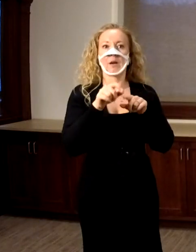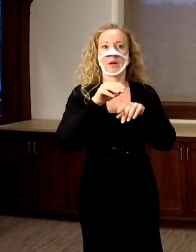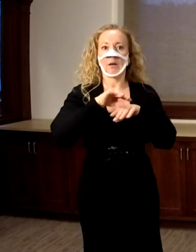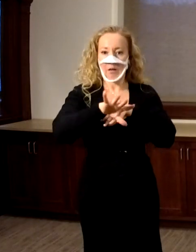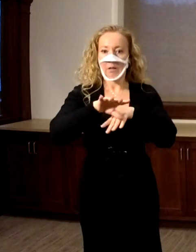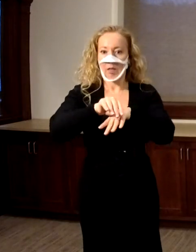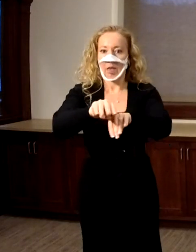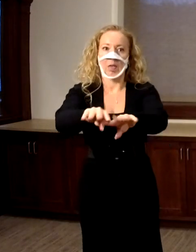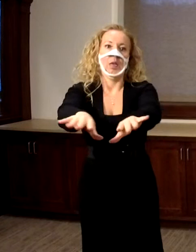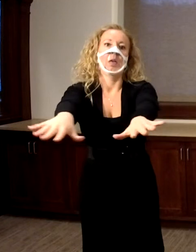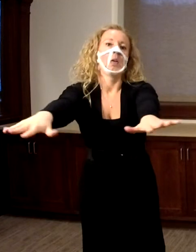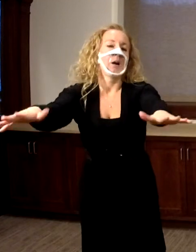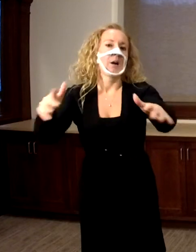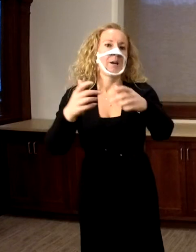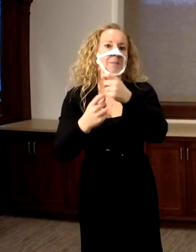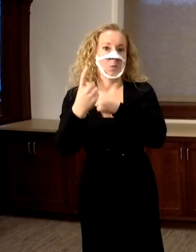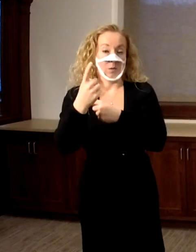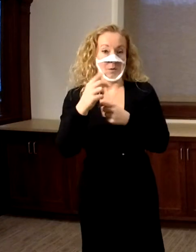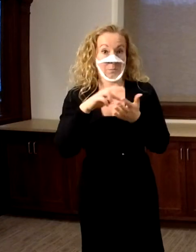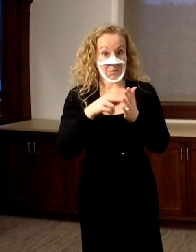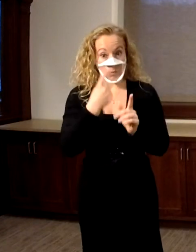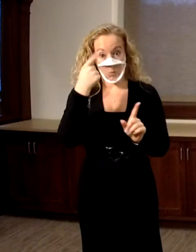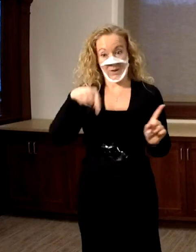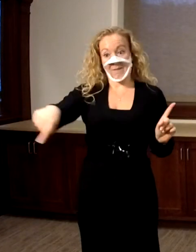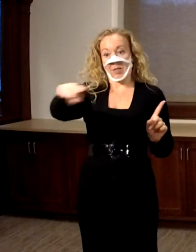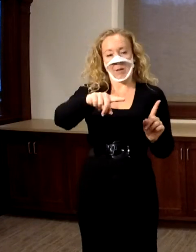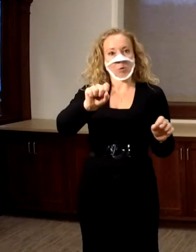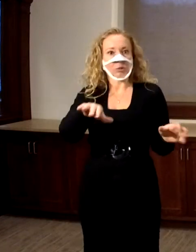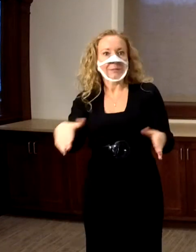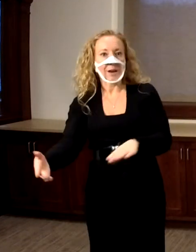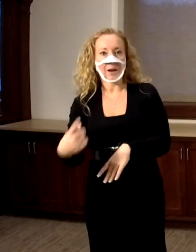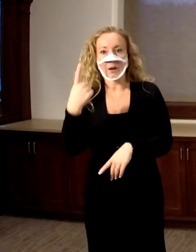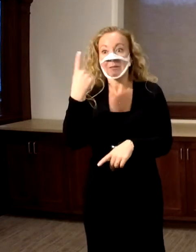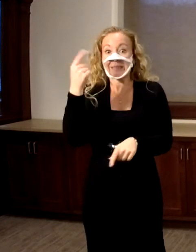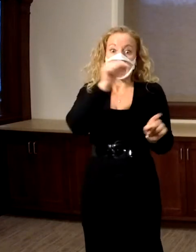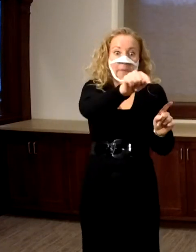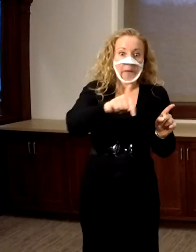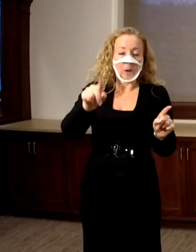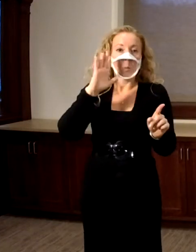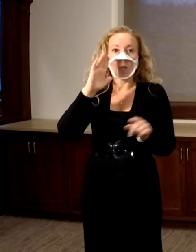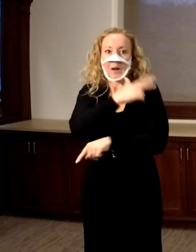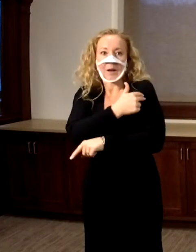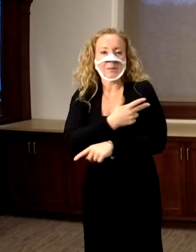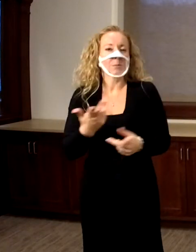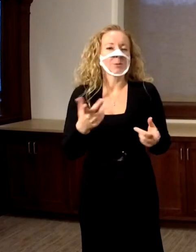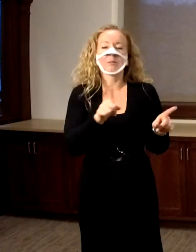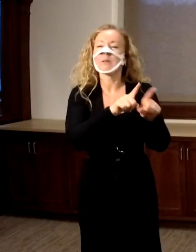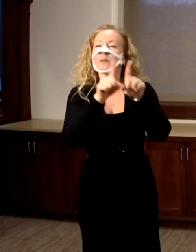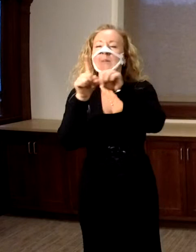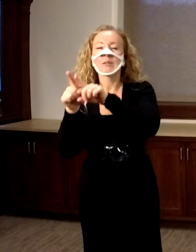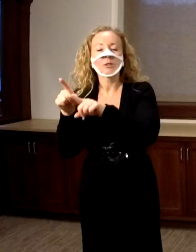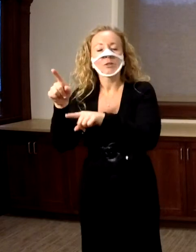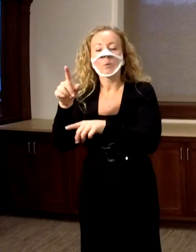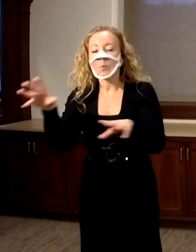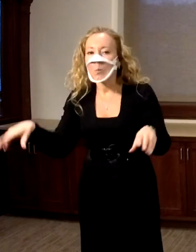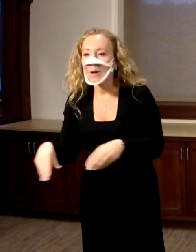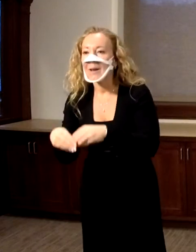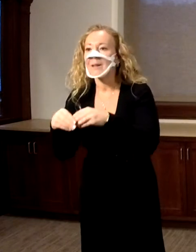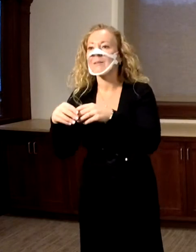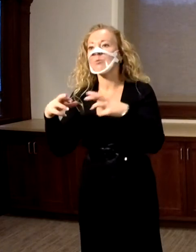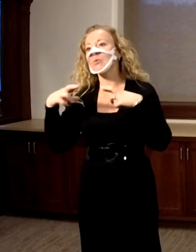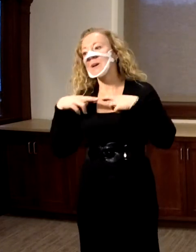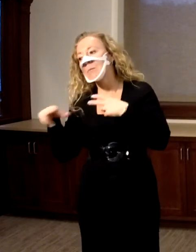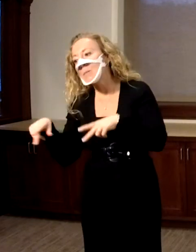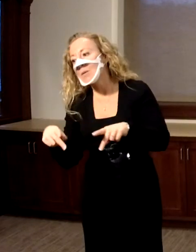sick, may end up in the hospital, and could die. We've seen it happen throughout the pandemic from gatherings like weddings, retirement parties,